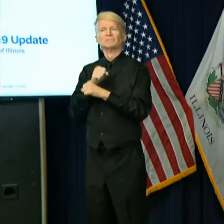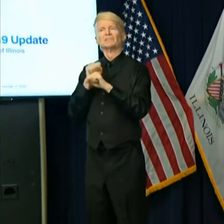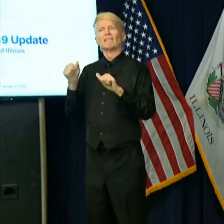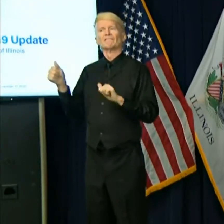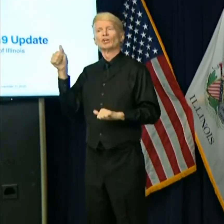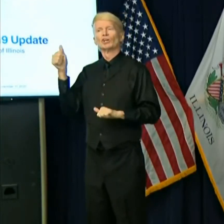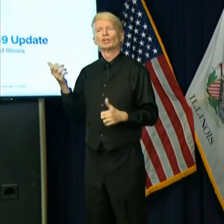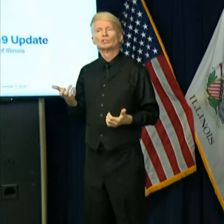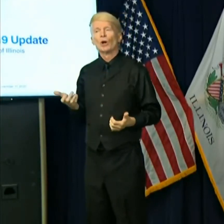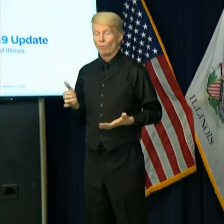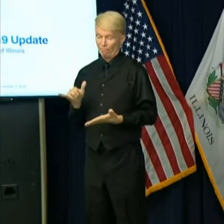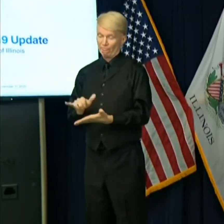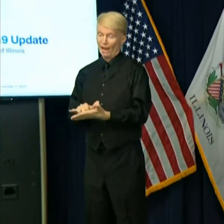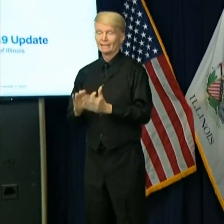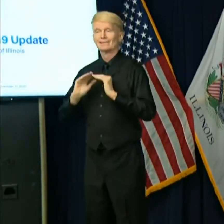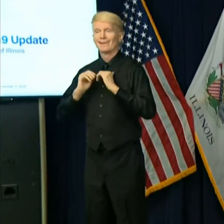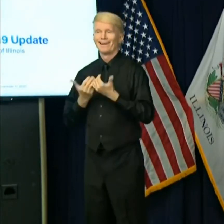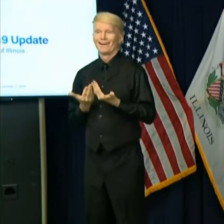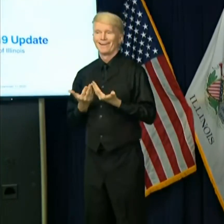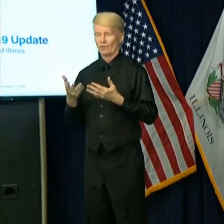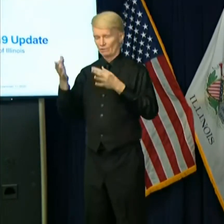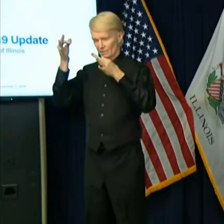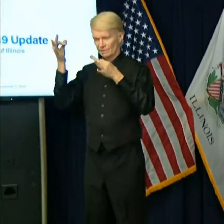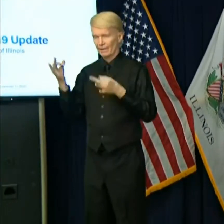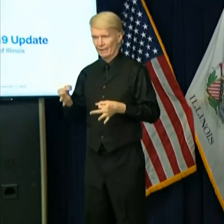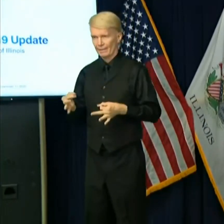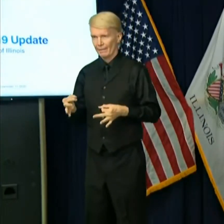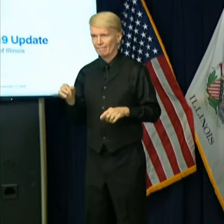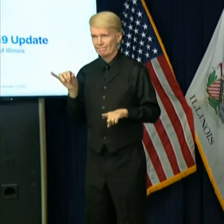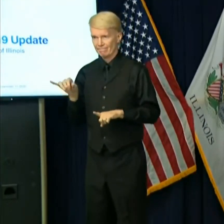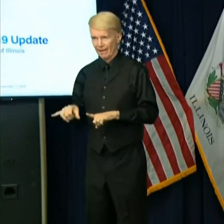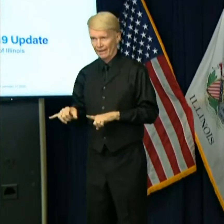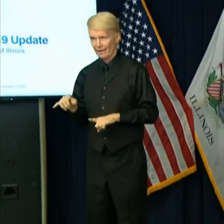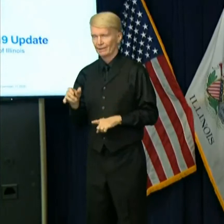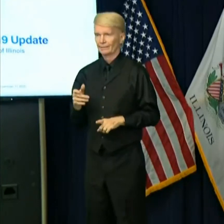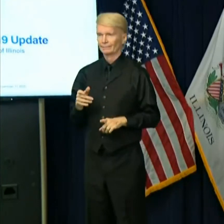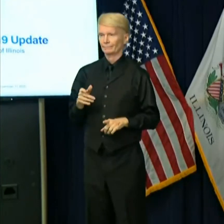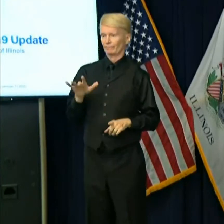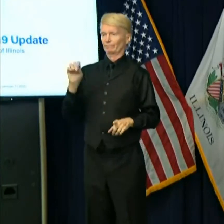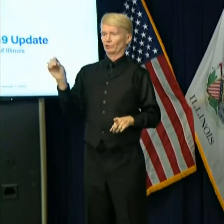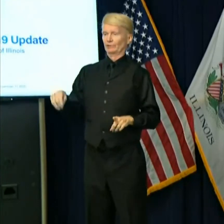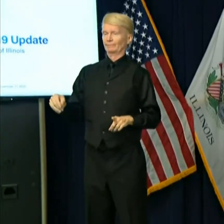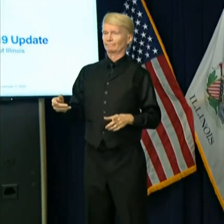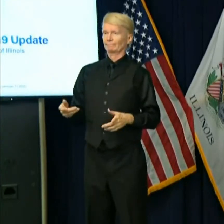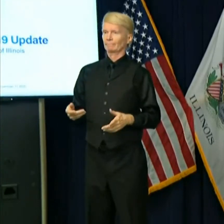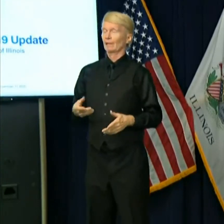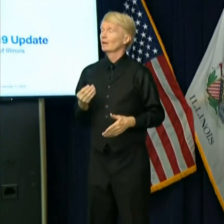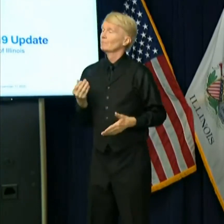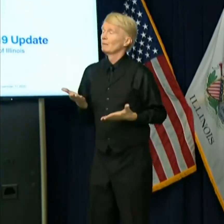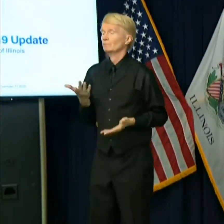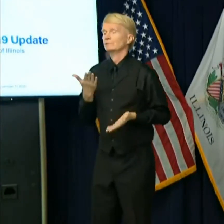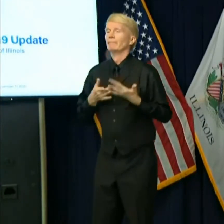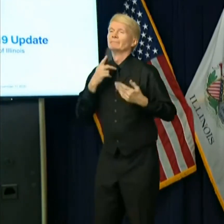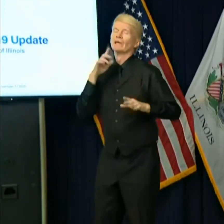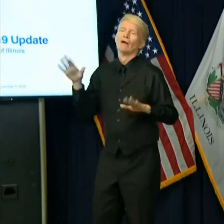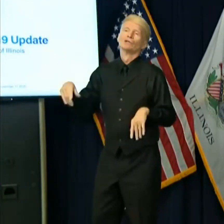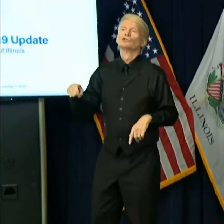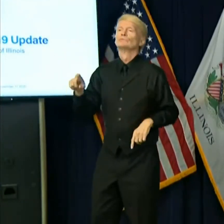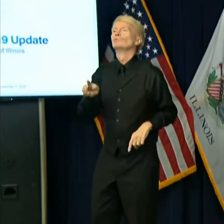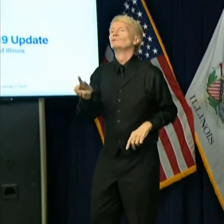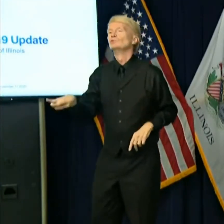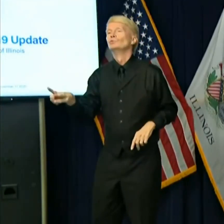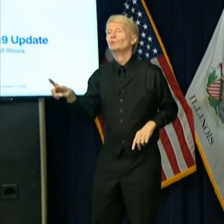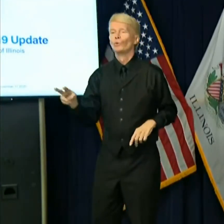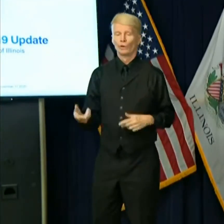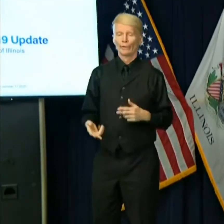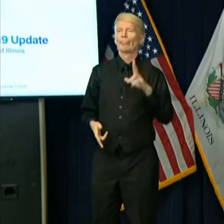so that's how they came to the decision. As to, listen, I'm sure that someone could say it should be 22%